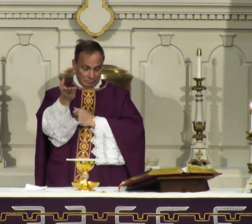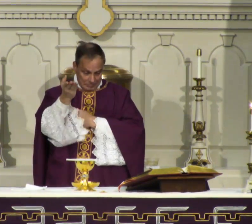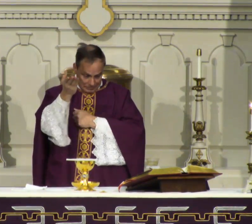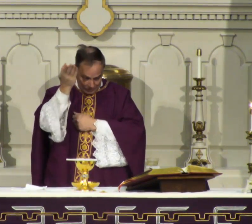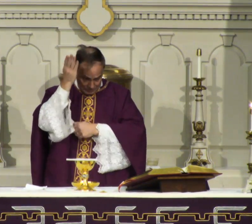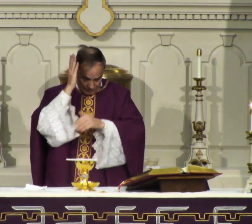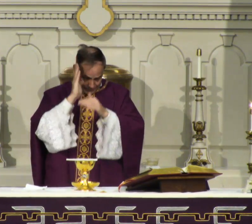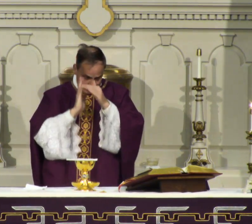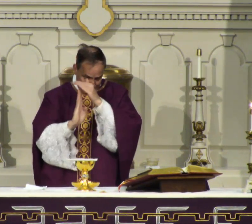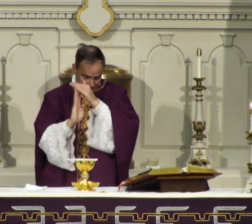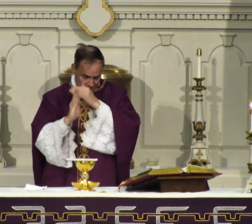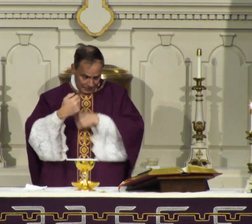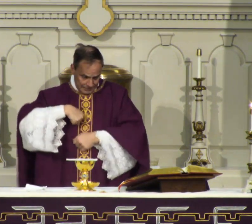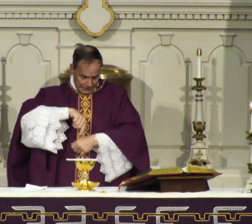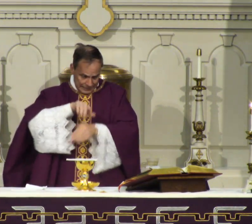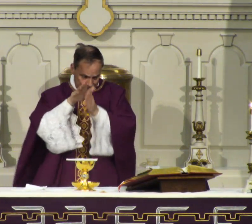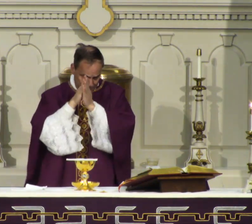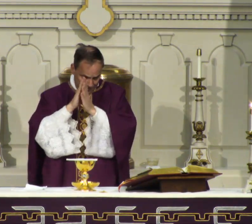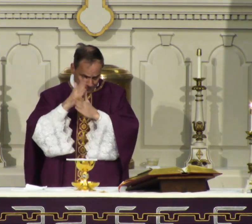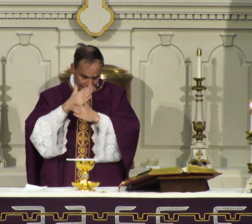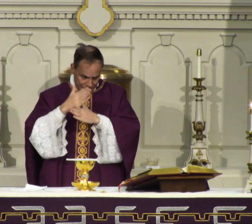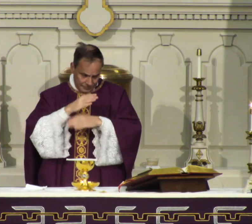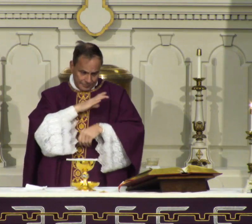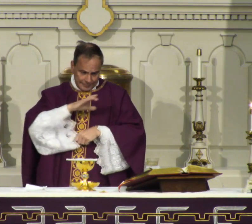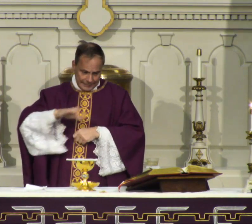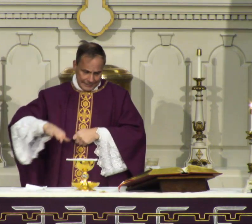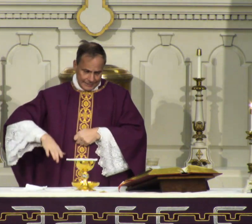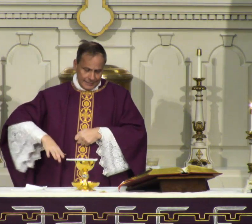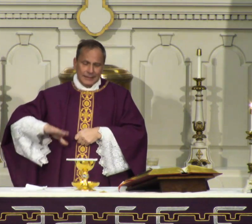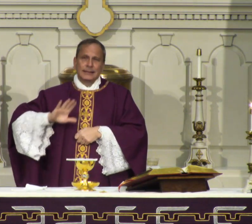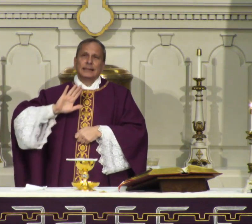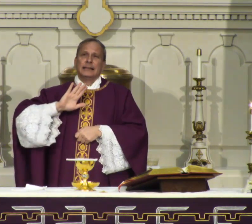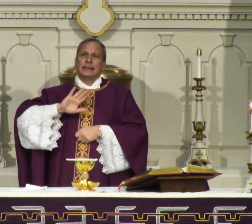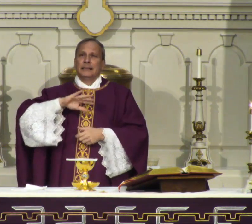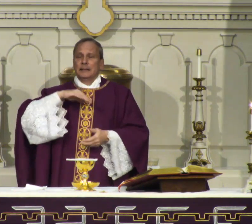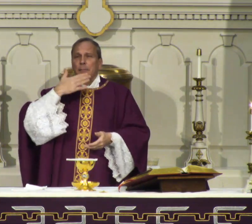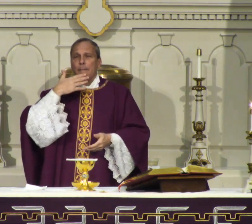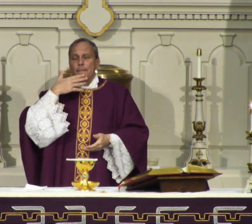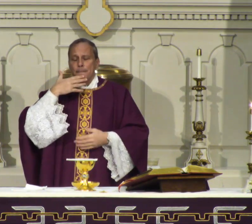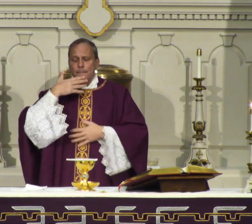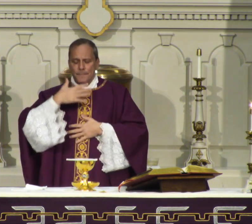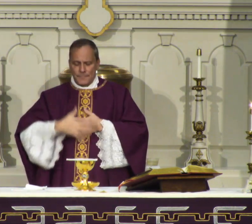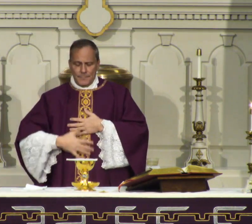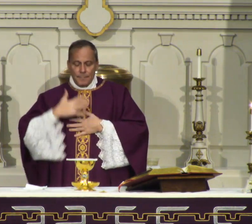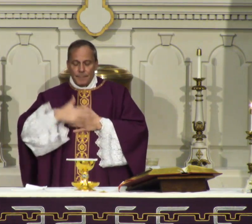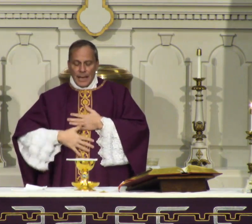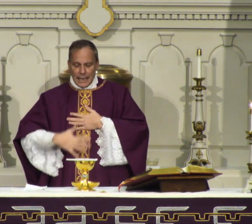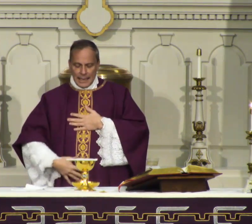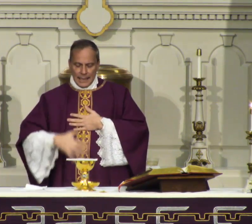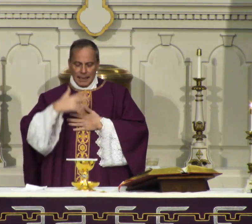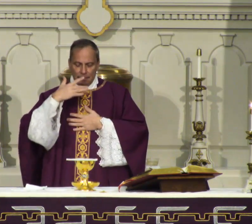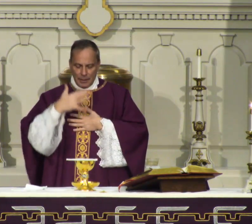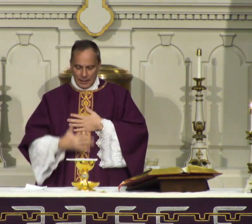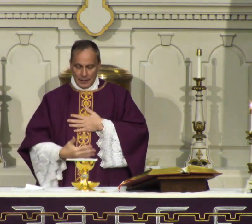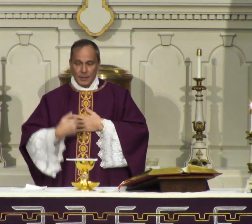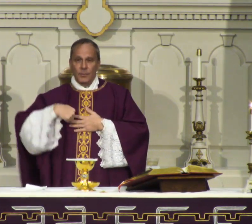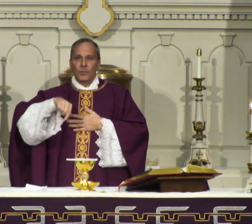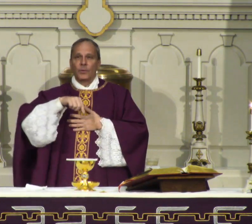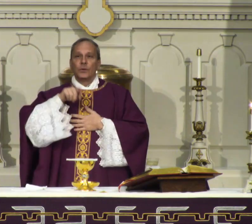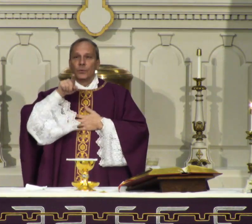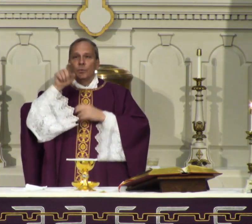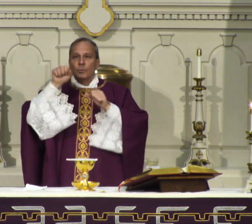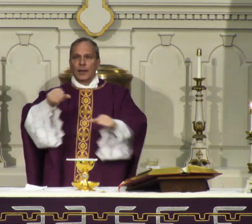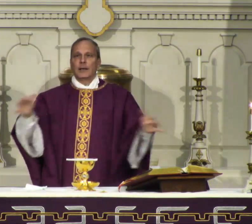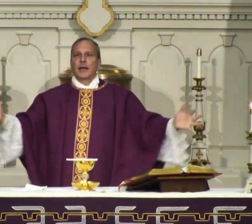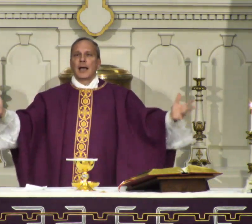presence and minister to you. Humbly we pray that, partaking of the body and blood of Christ,